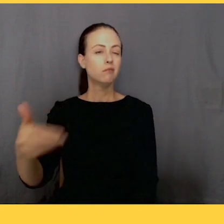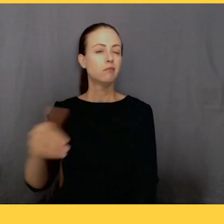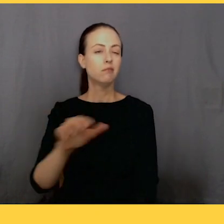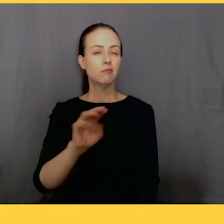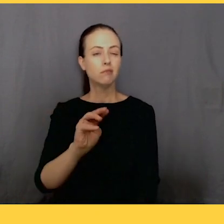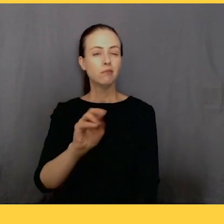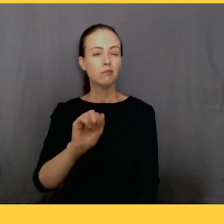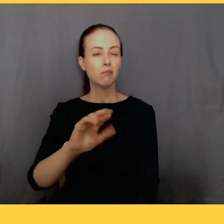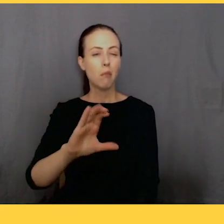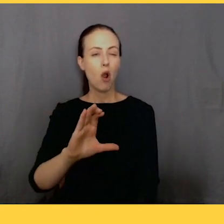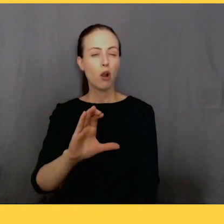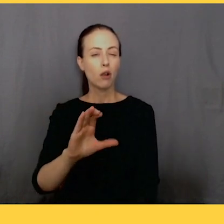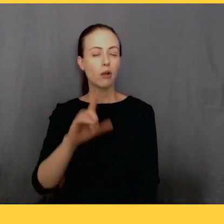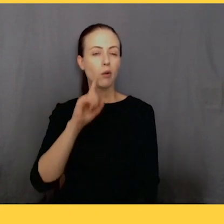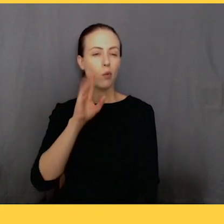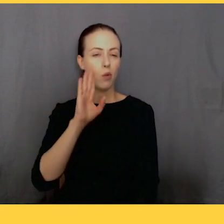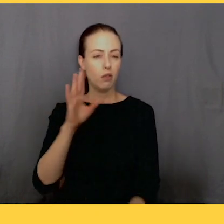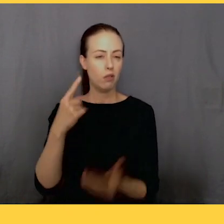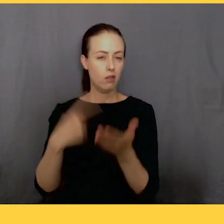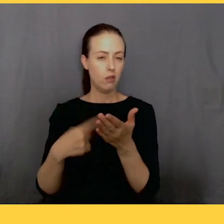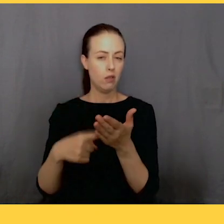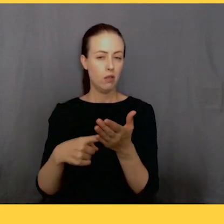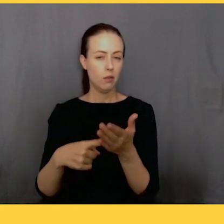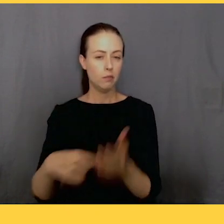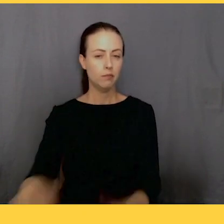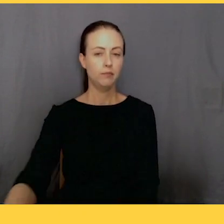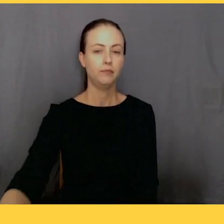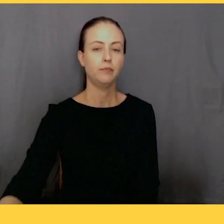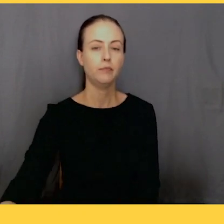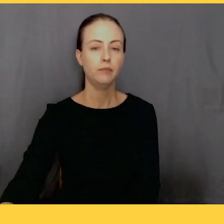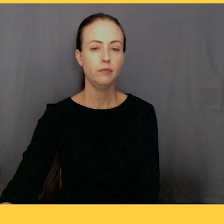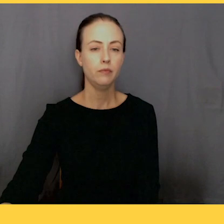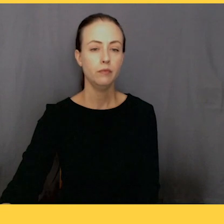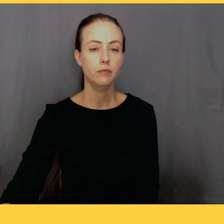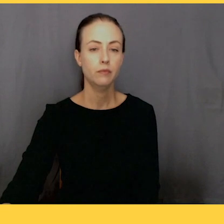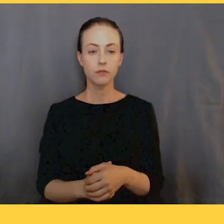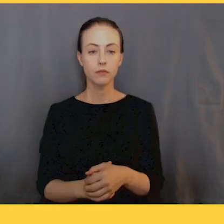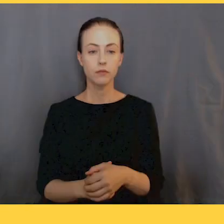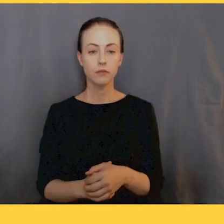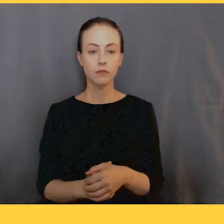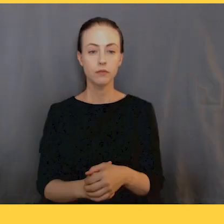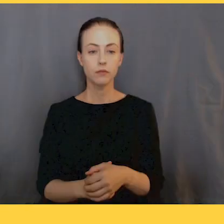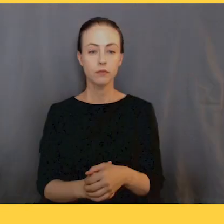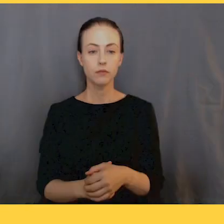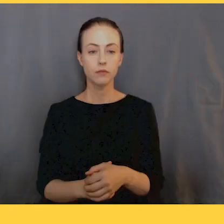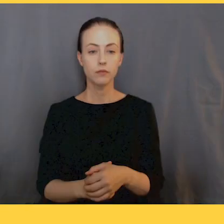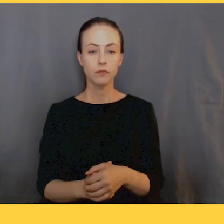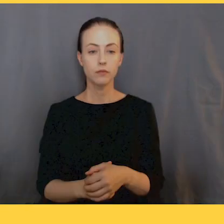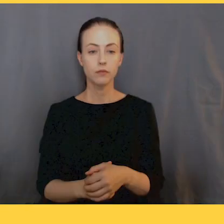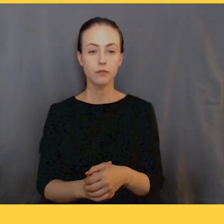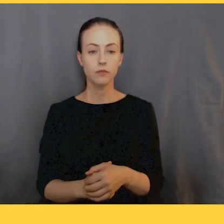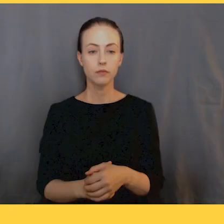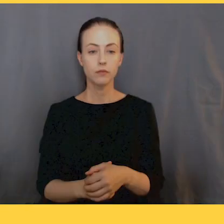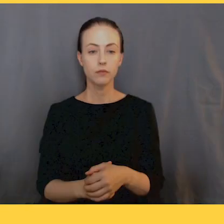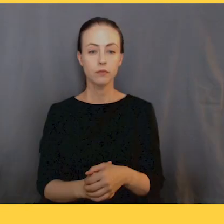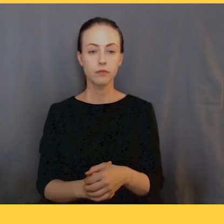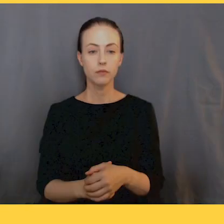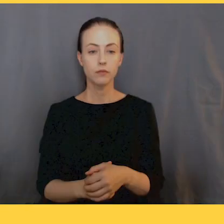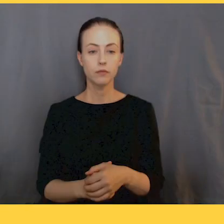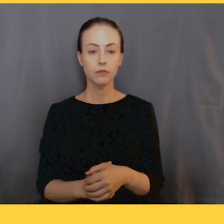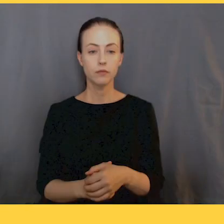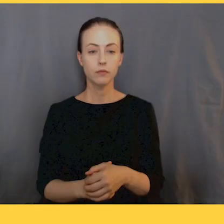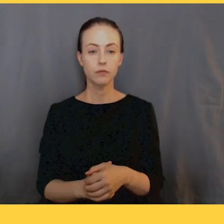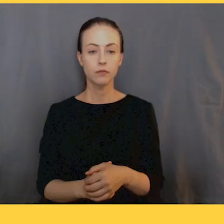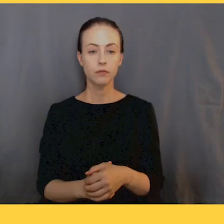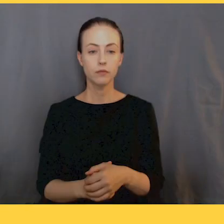later. For now, let me talk a little bit more specifically about PSPS. If we could go to the next slide,